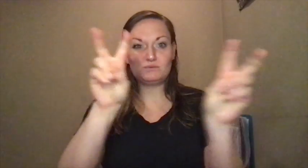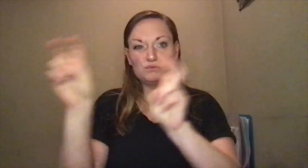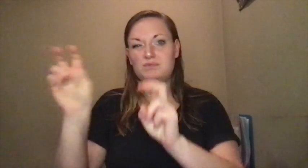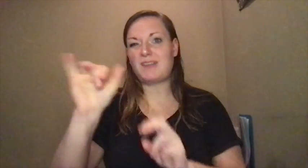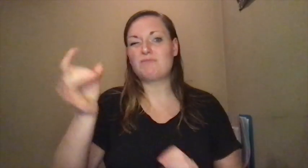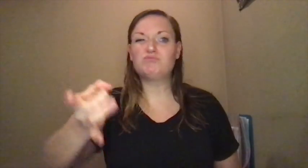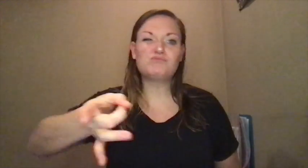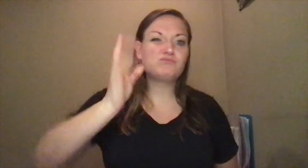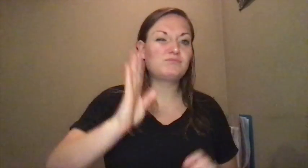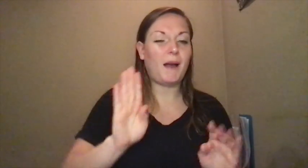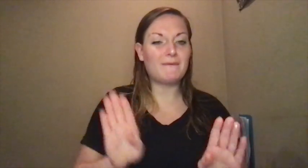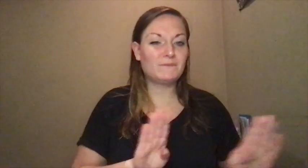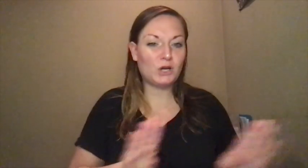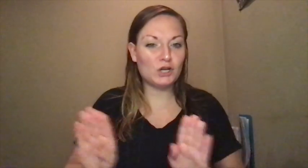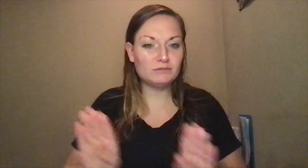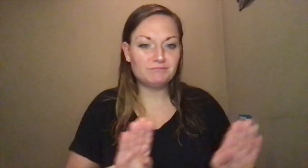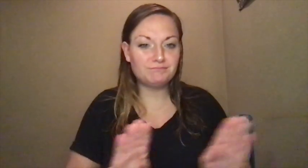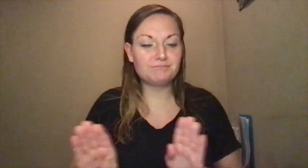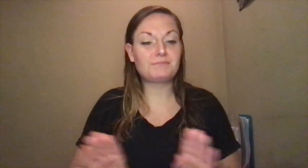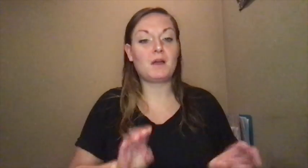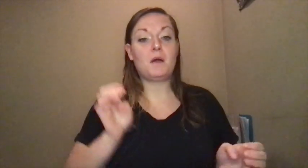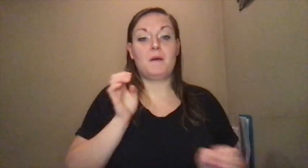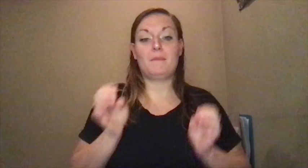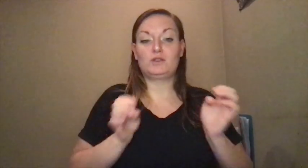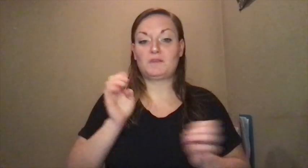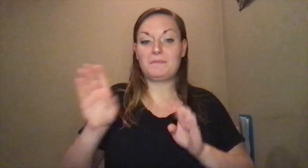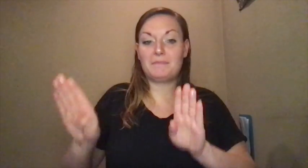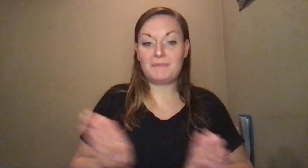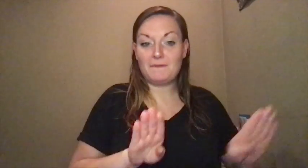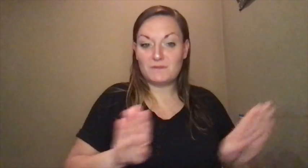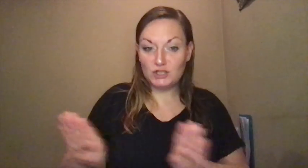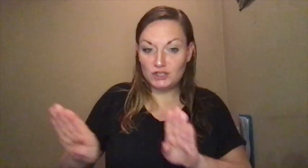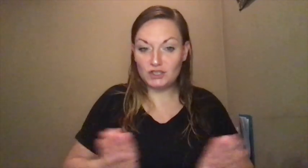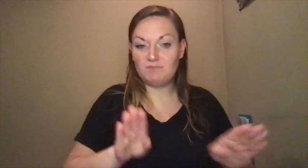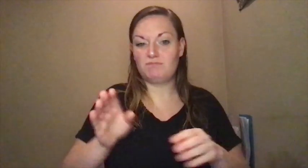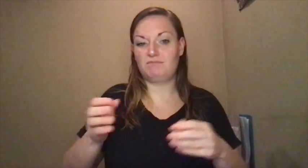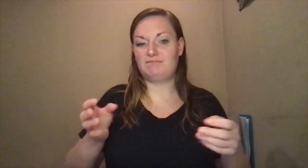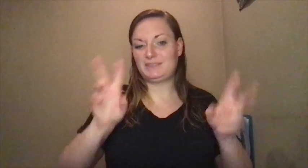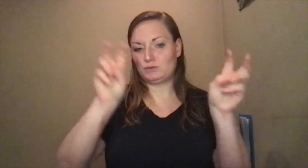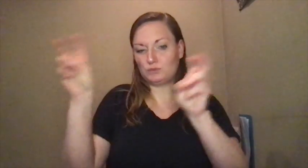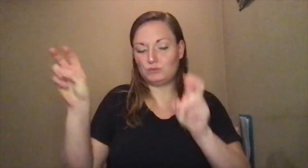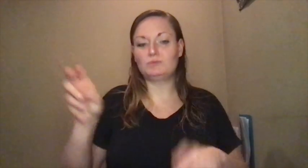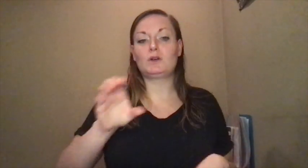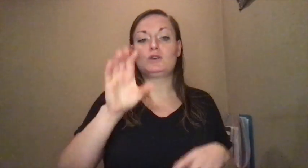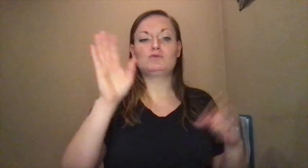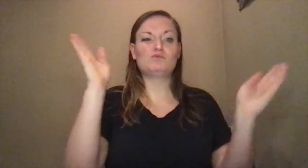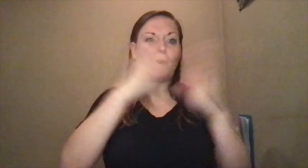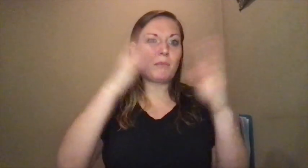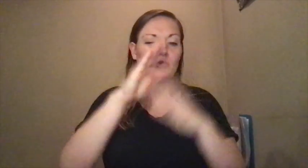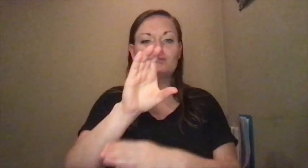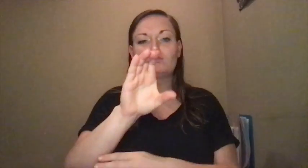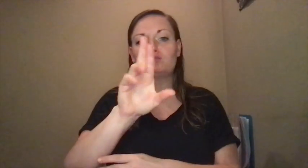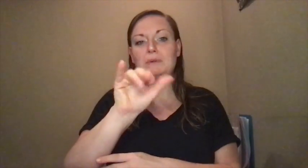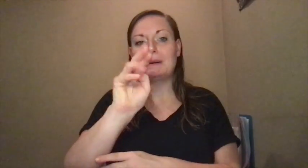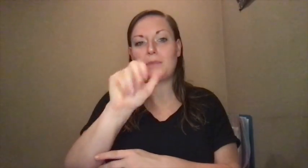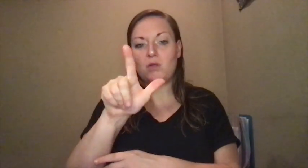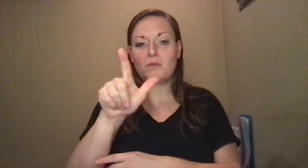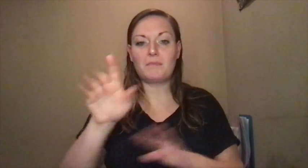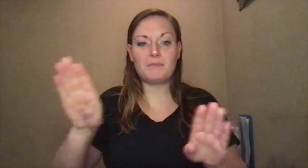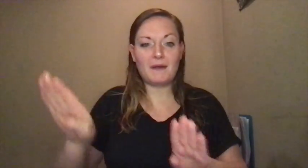in the head of the Goomba below it. So it looks like the Goombas here all have monk haircuts, but that's actually the feet of the Goomba above it, and not its hair